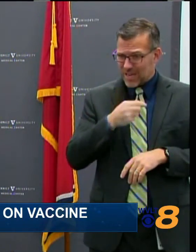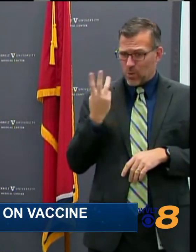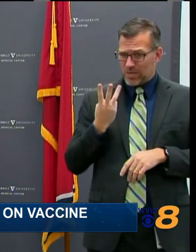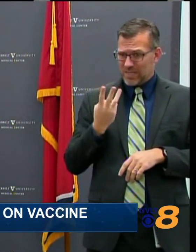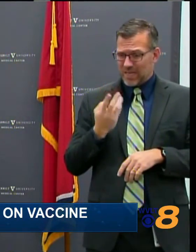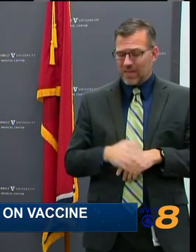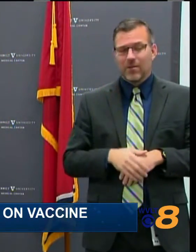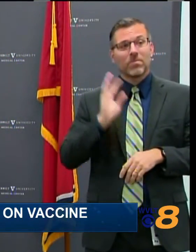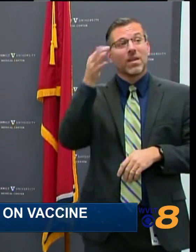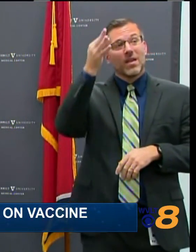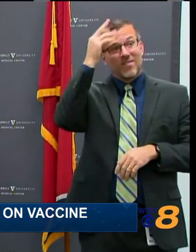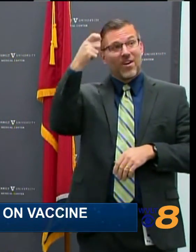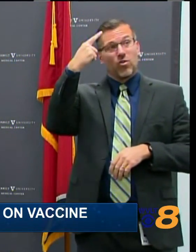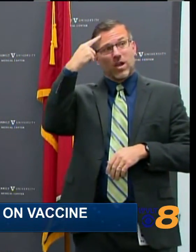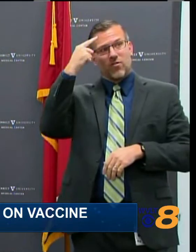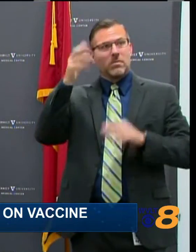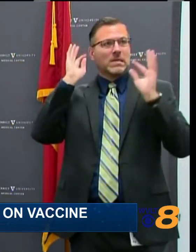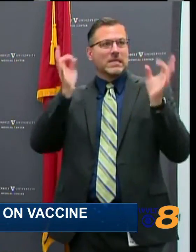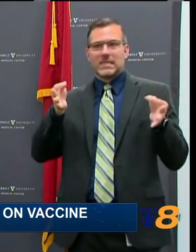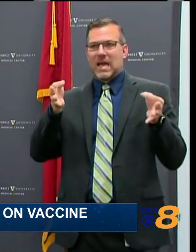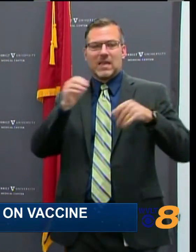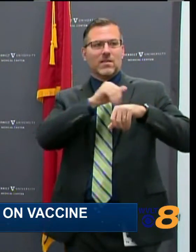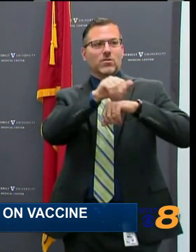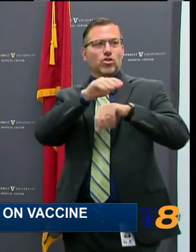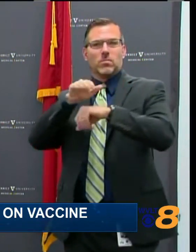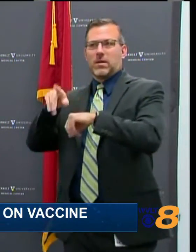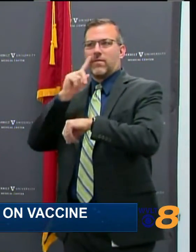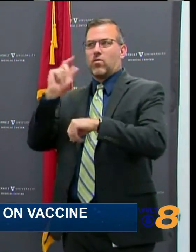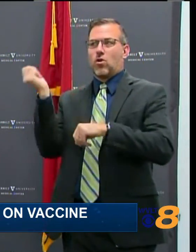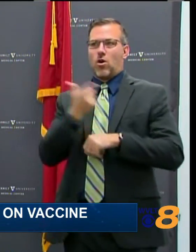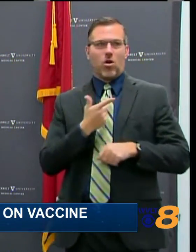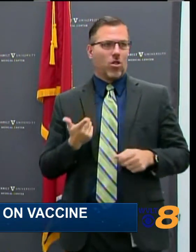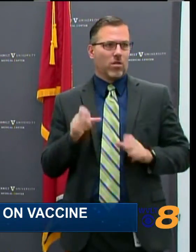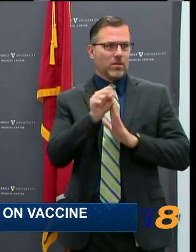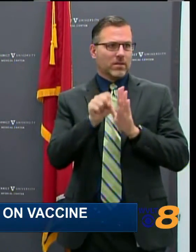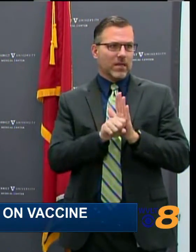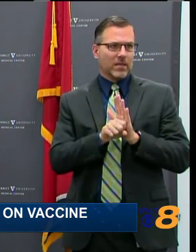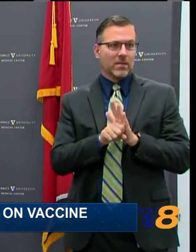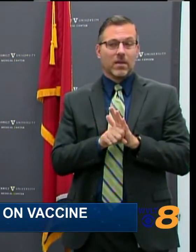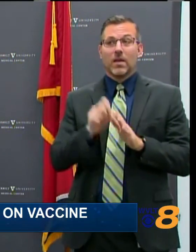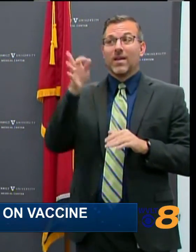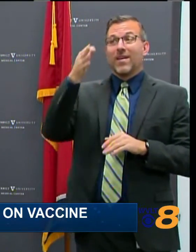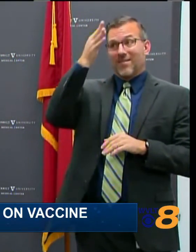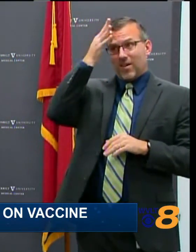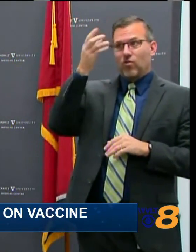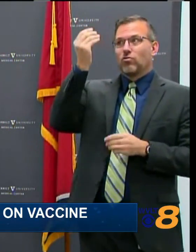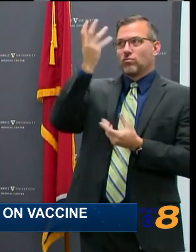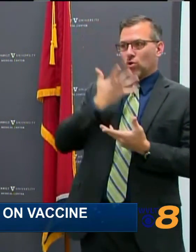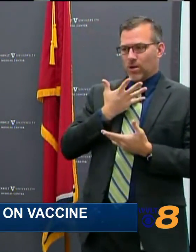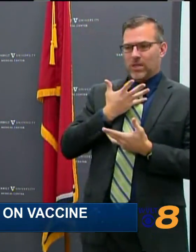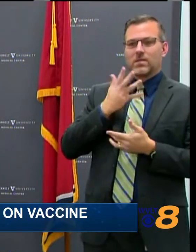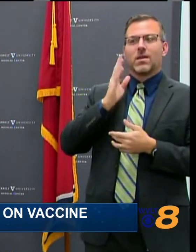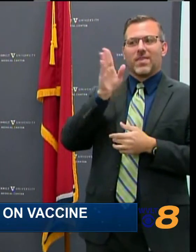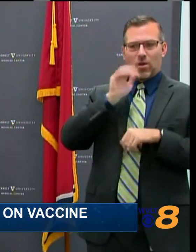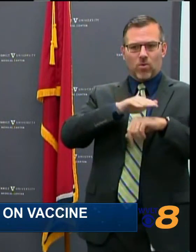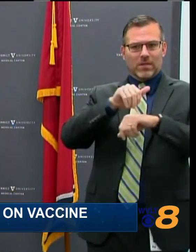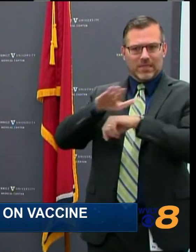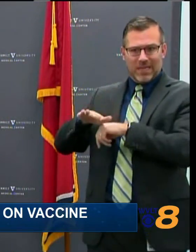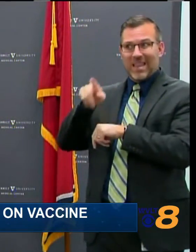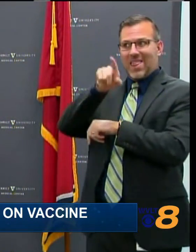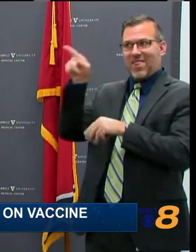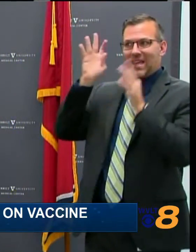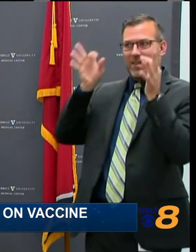Wednesday? The federal government decided the shipping dates for all of these. So they told us that they would be shipping, and then they determined the